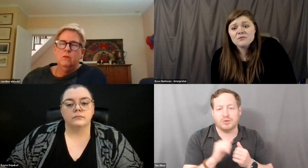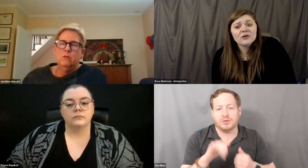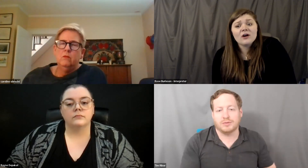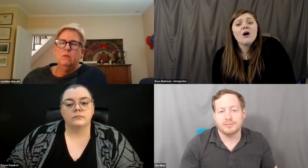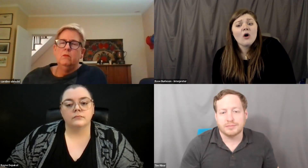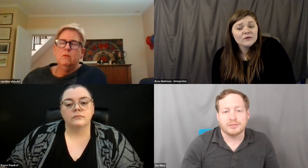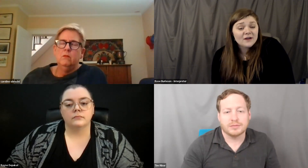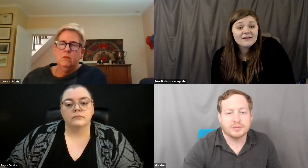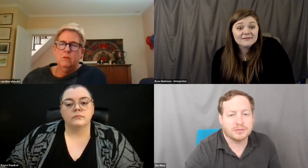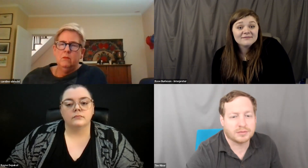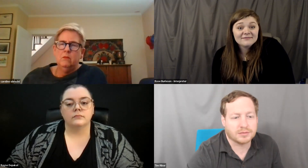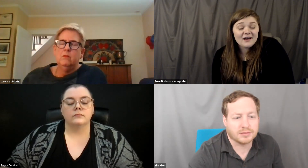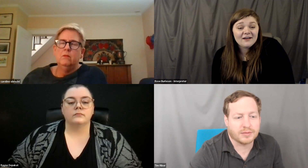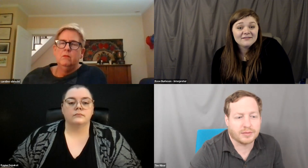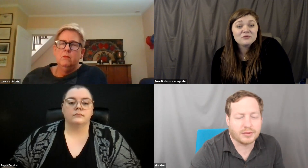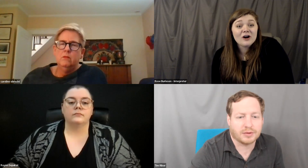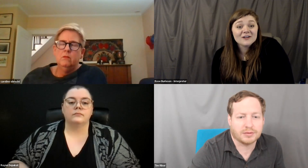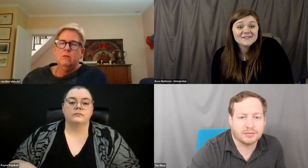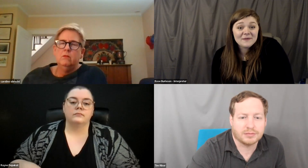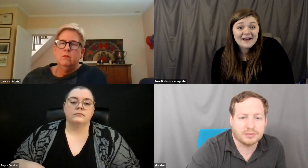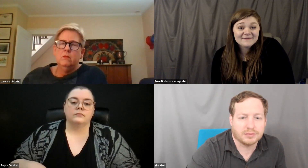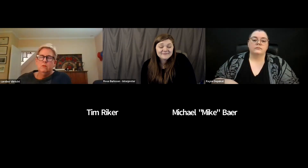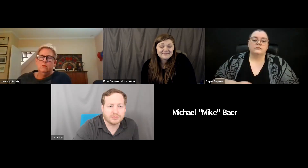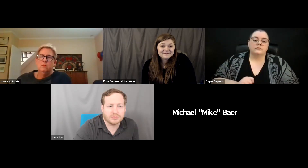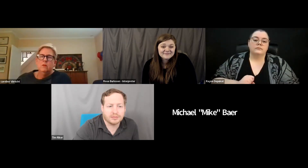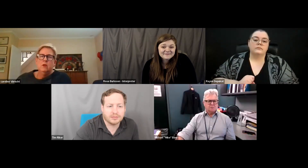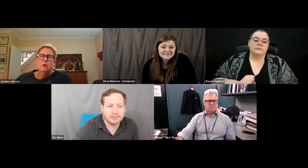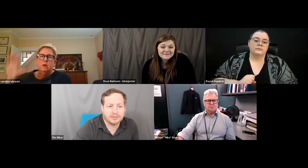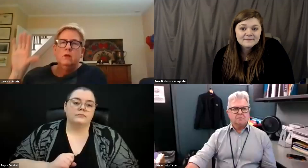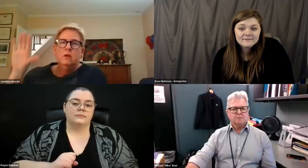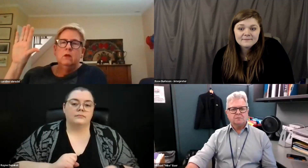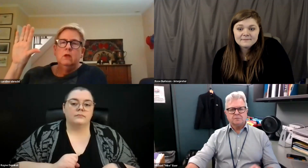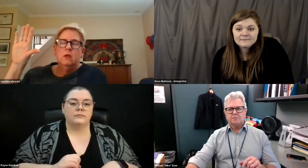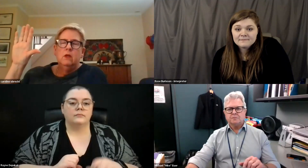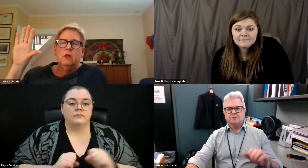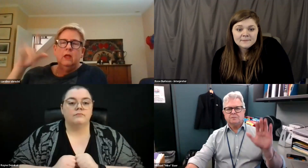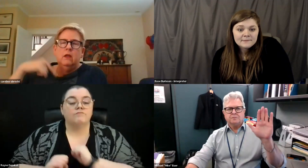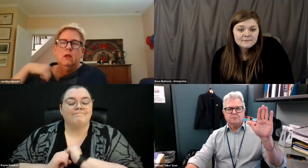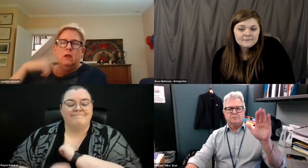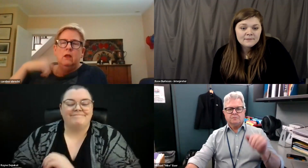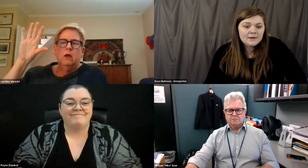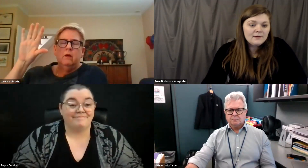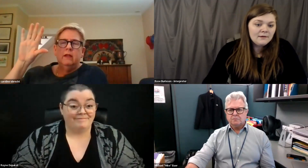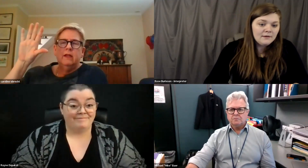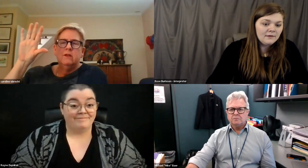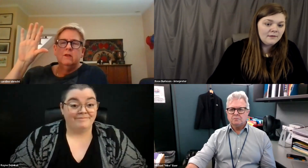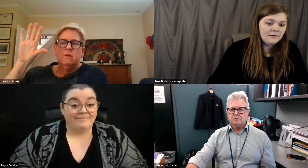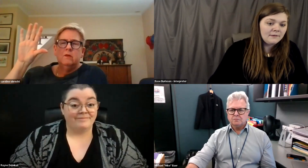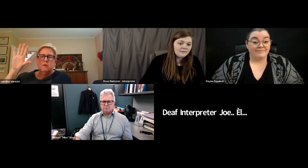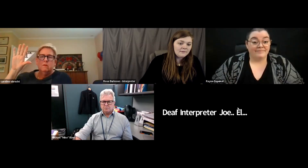Thank you for all you've done in regards to that.